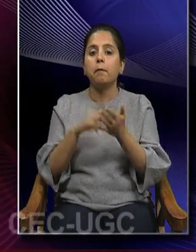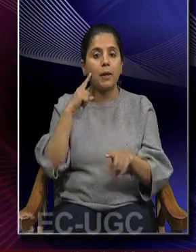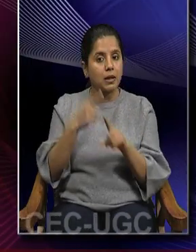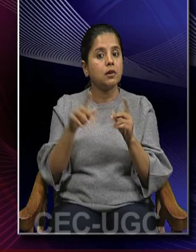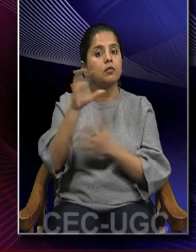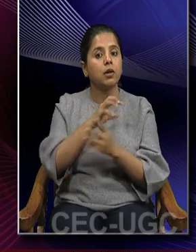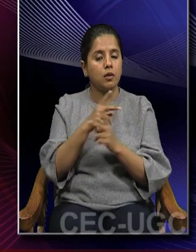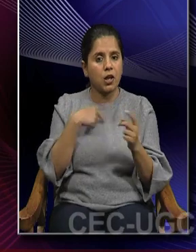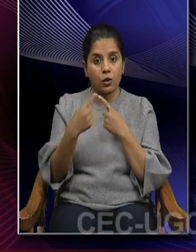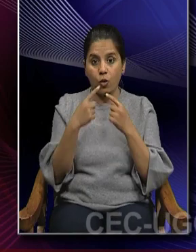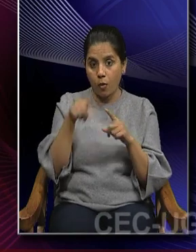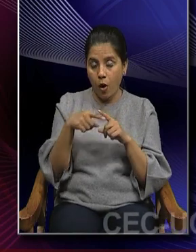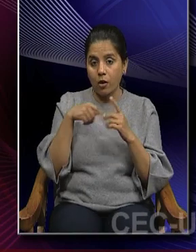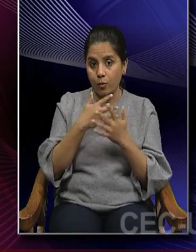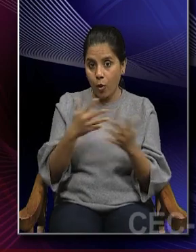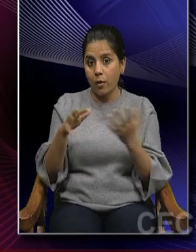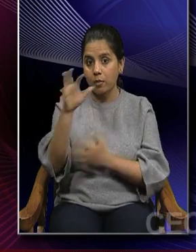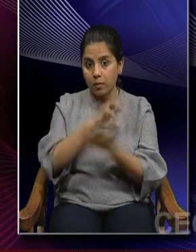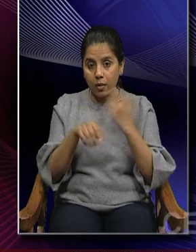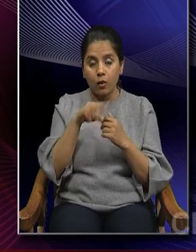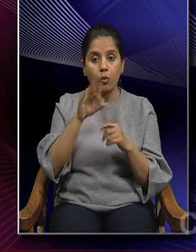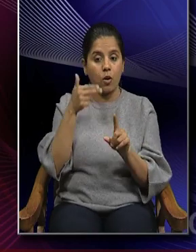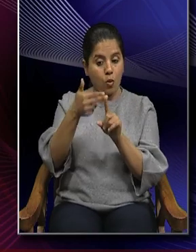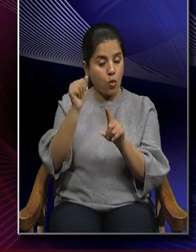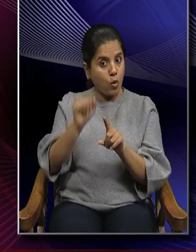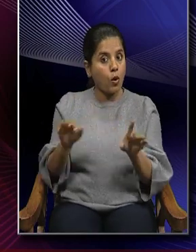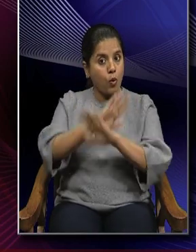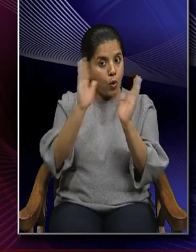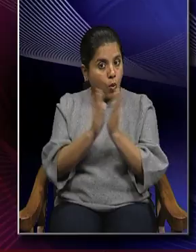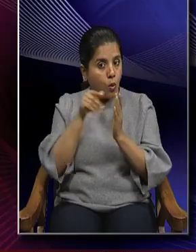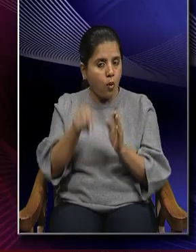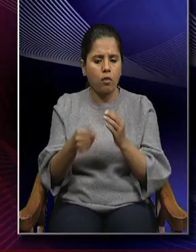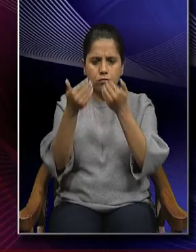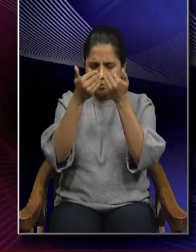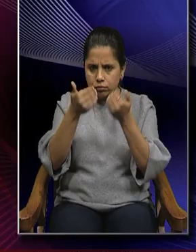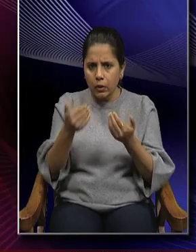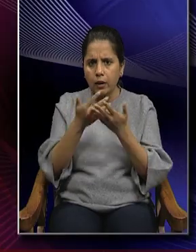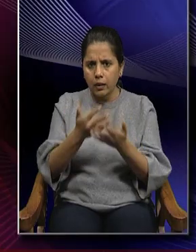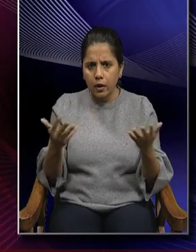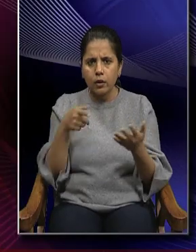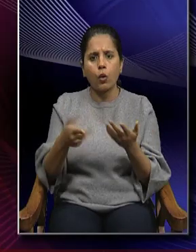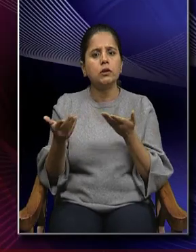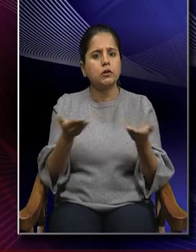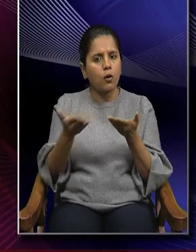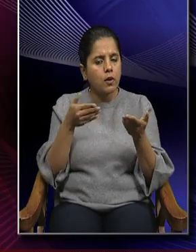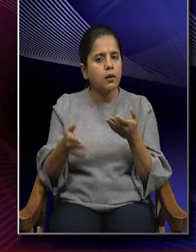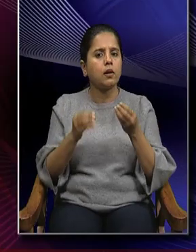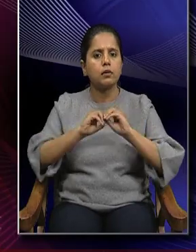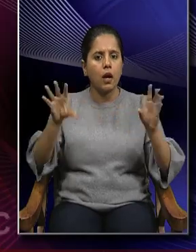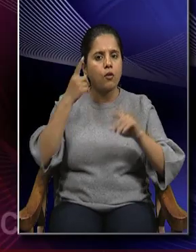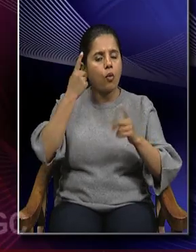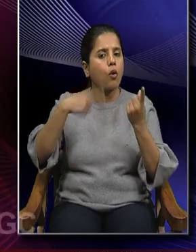I talk about product mix, it is basically the total assortment of products and services marketed by a